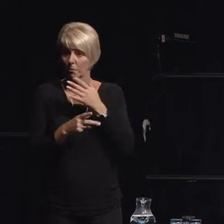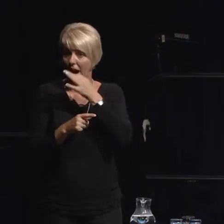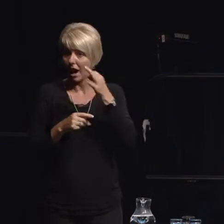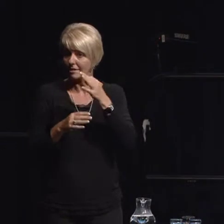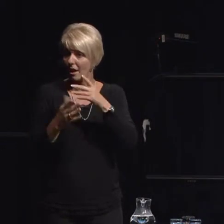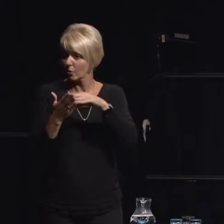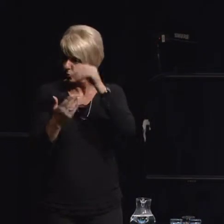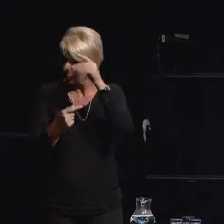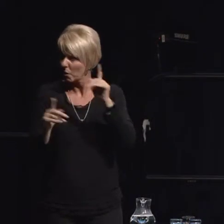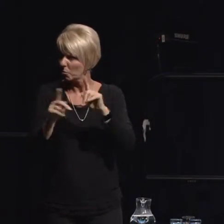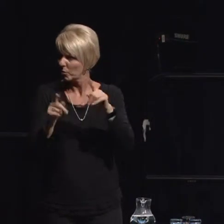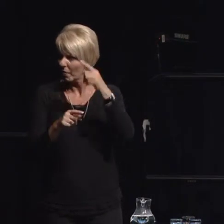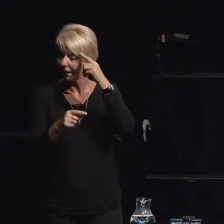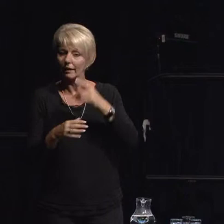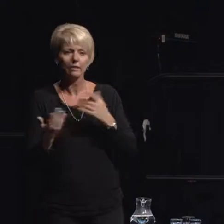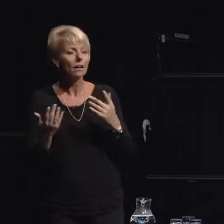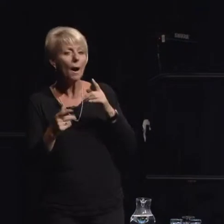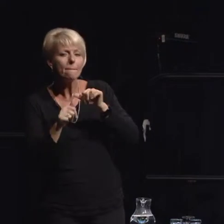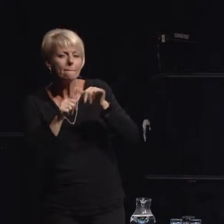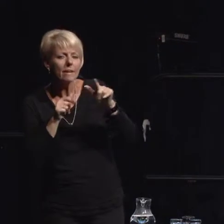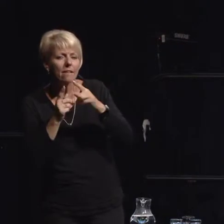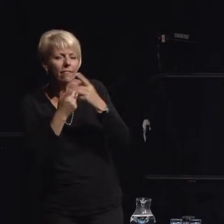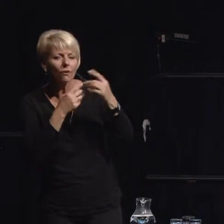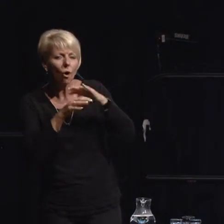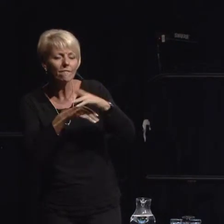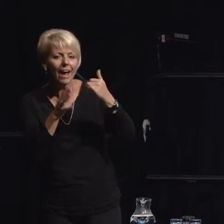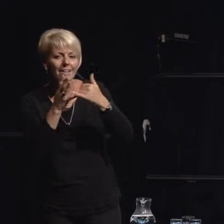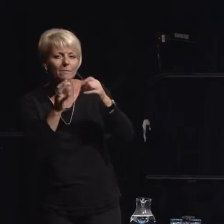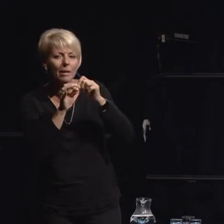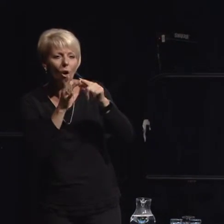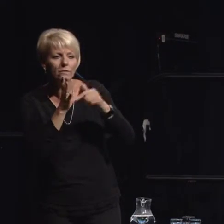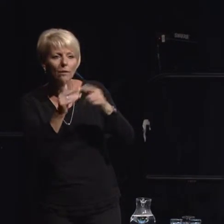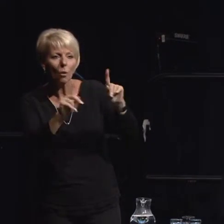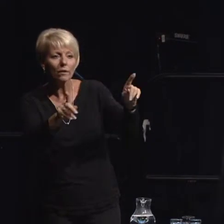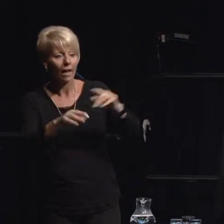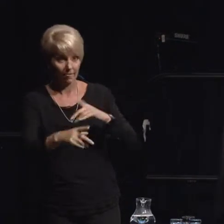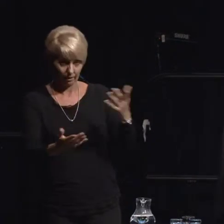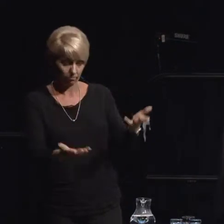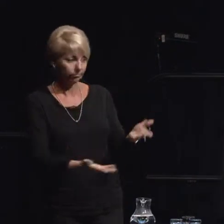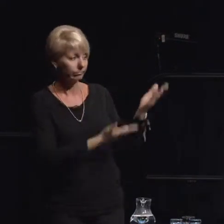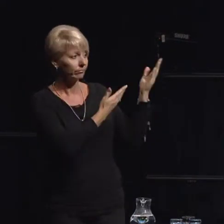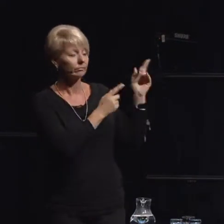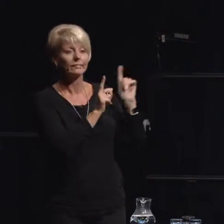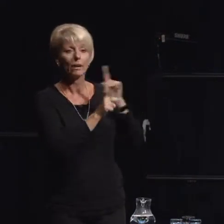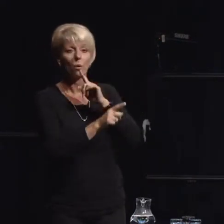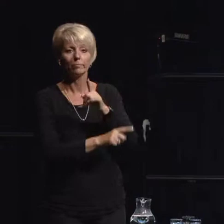they thought the best thing about Southbank Institute is. Here's what they had to say.